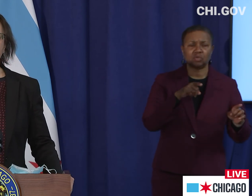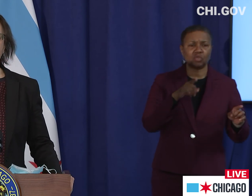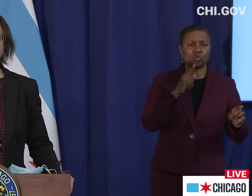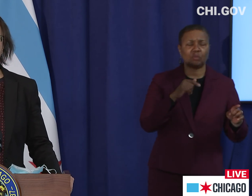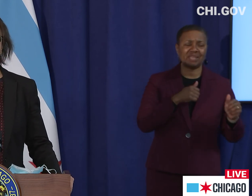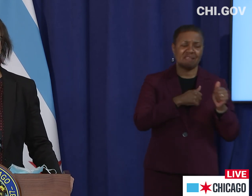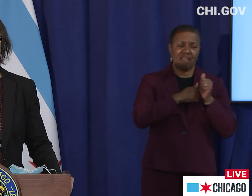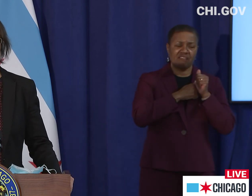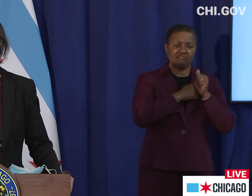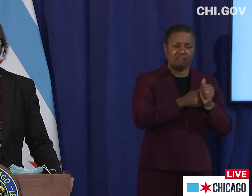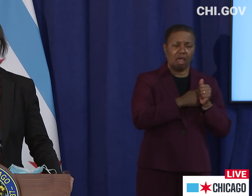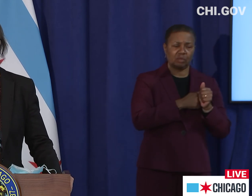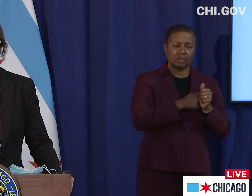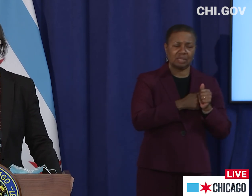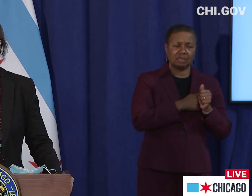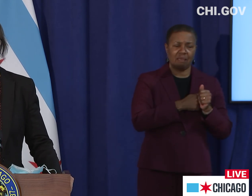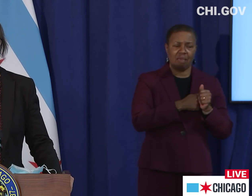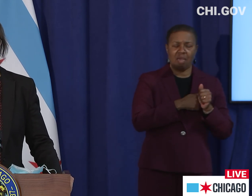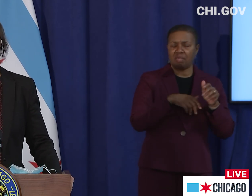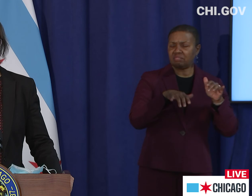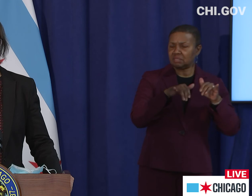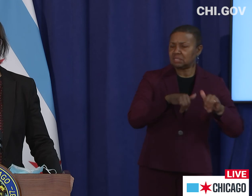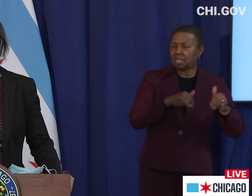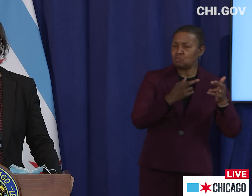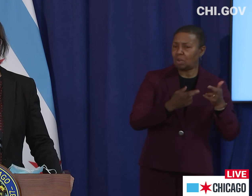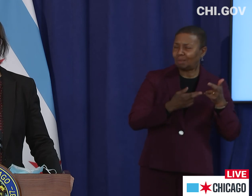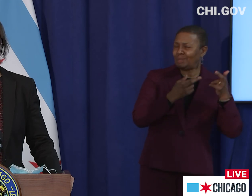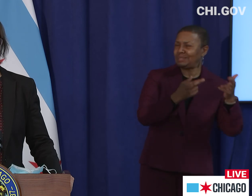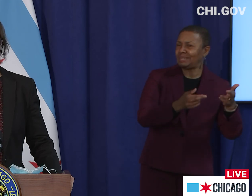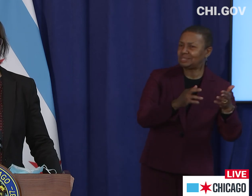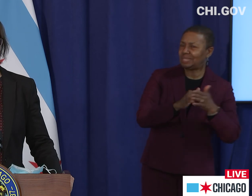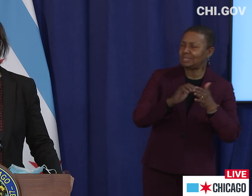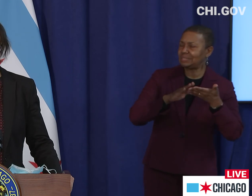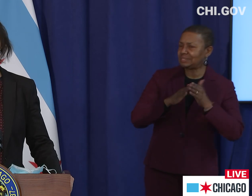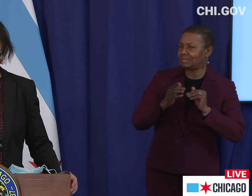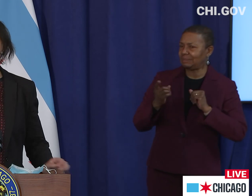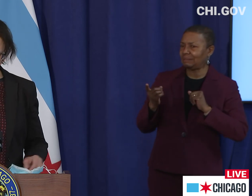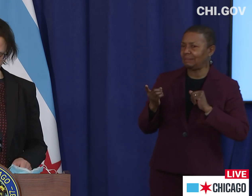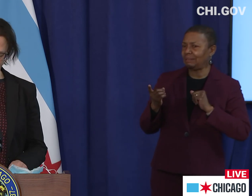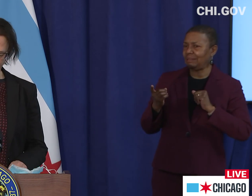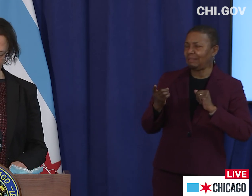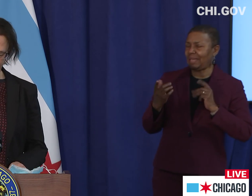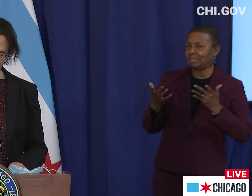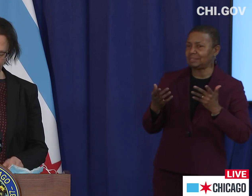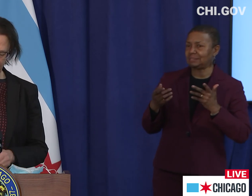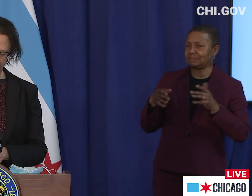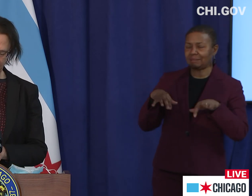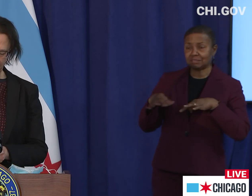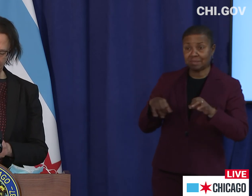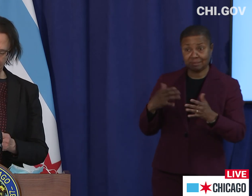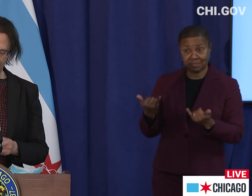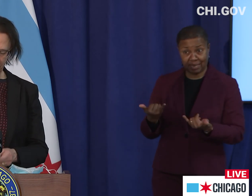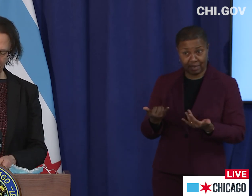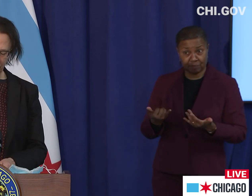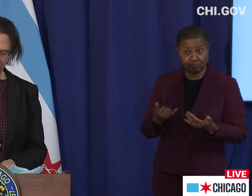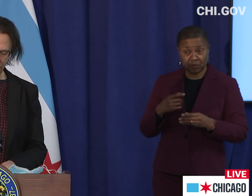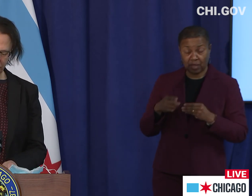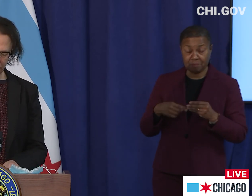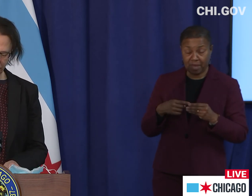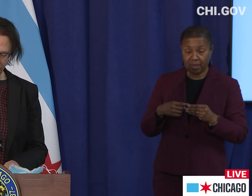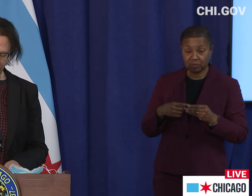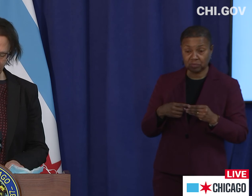to be following the same recommendations that the city has outlined today